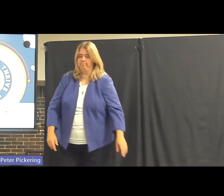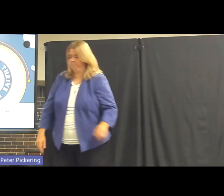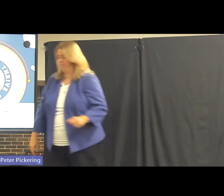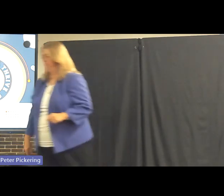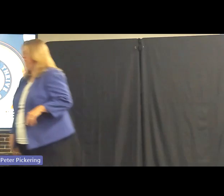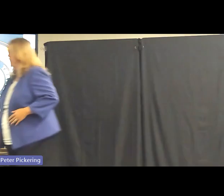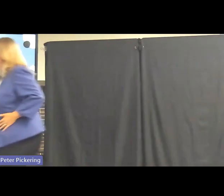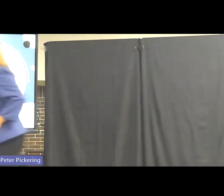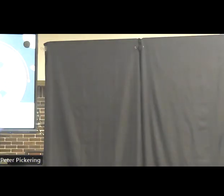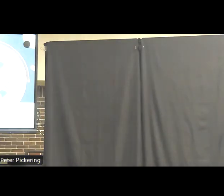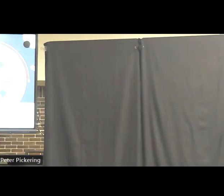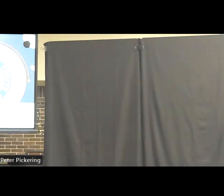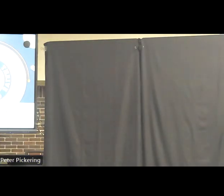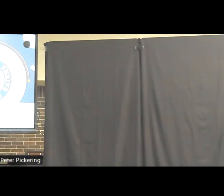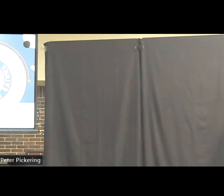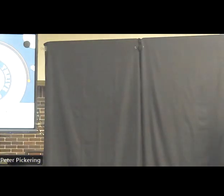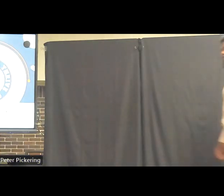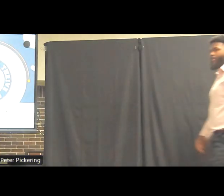forward.